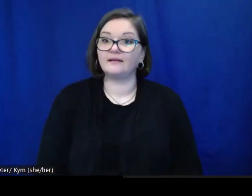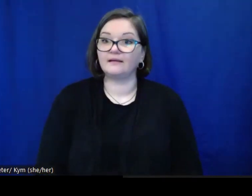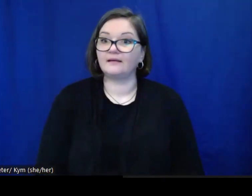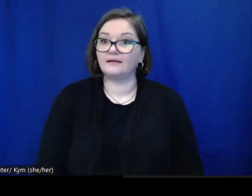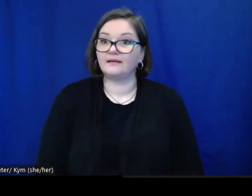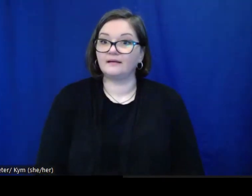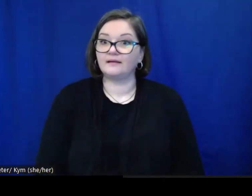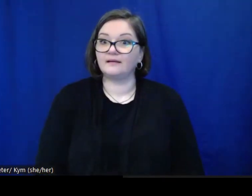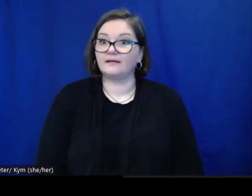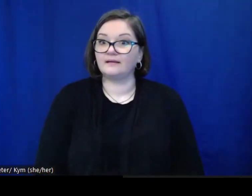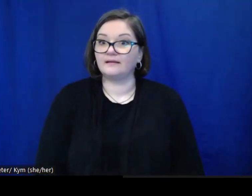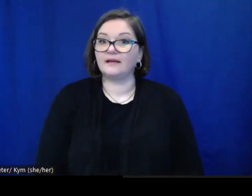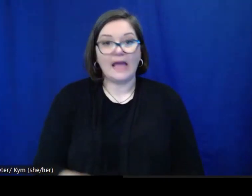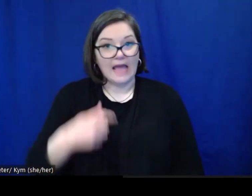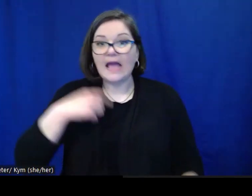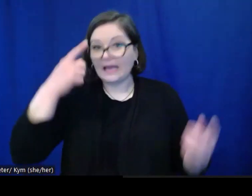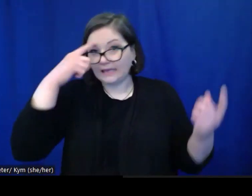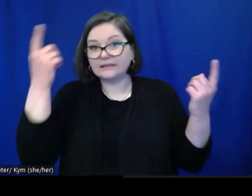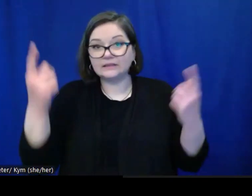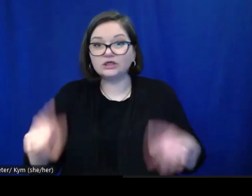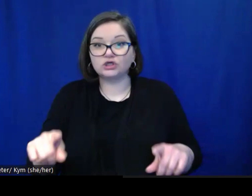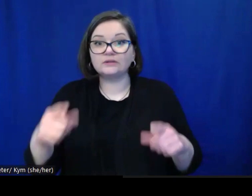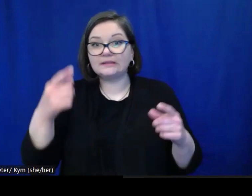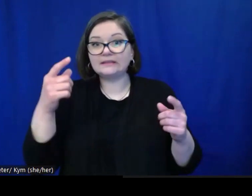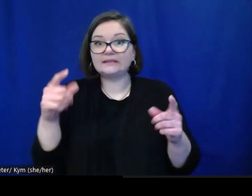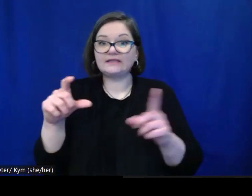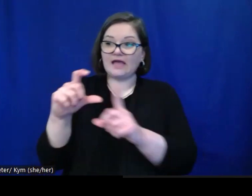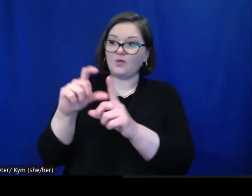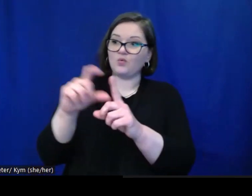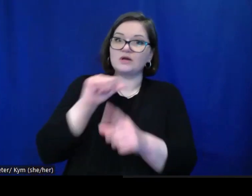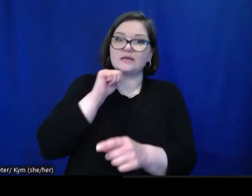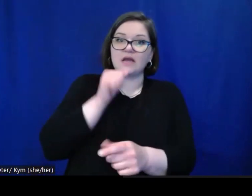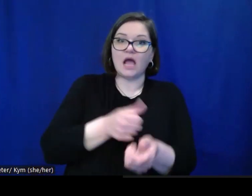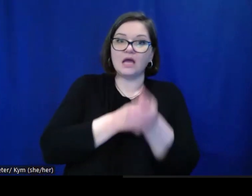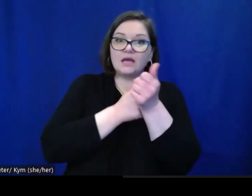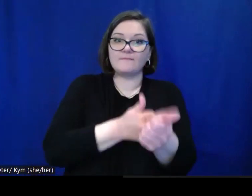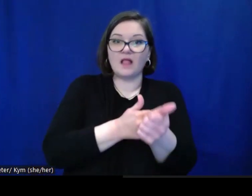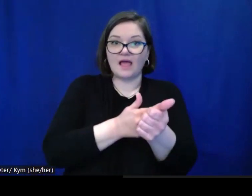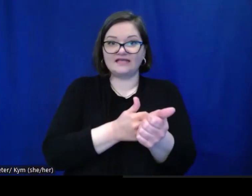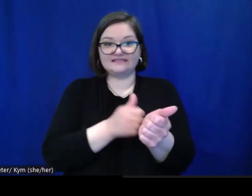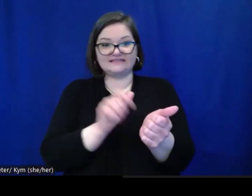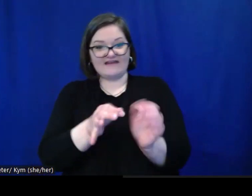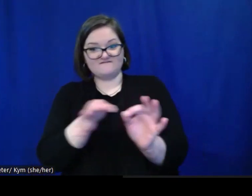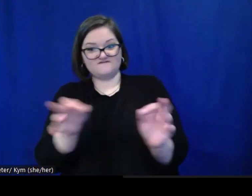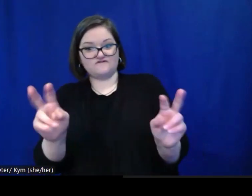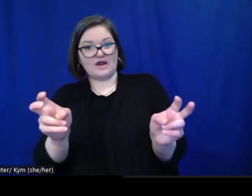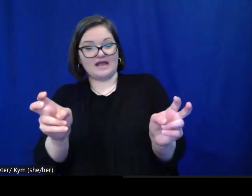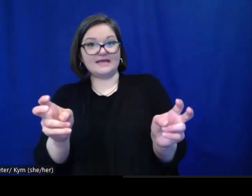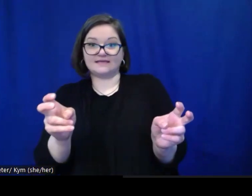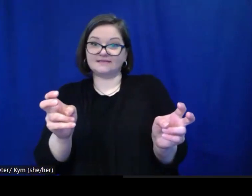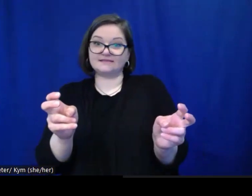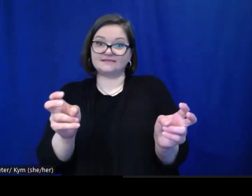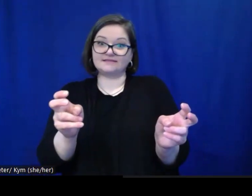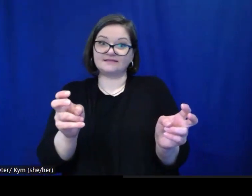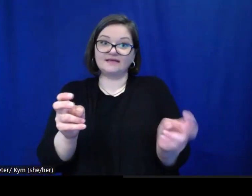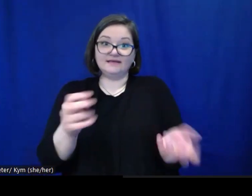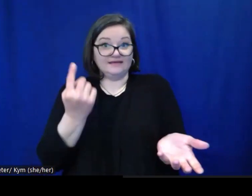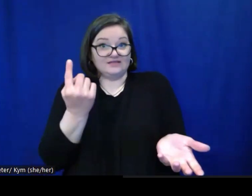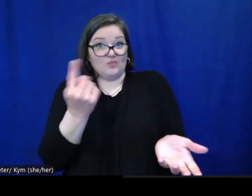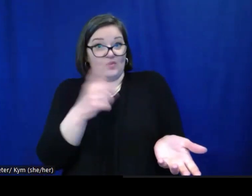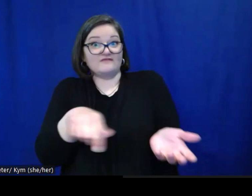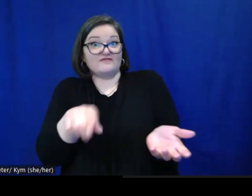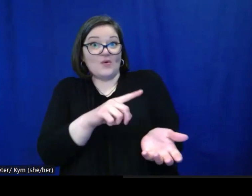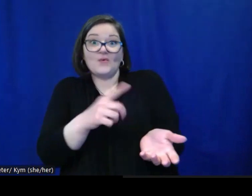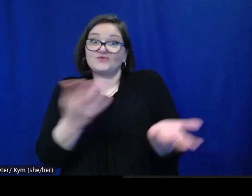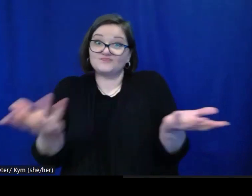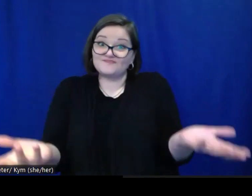Yes, I agree. Even the term non-compliance is one of those things. And the reason why